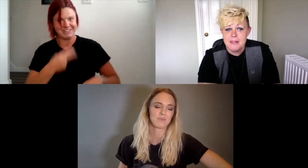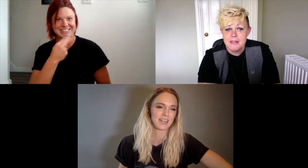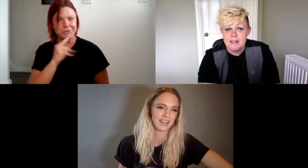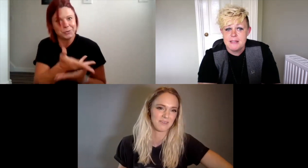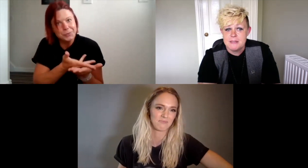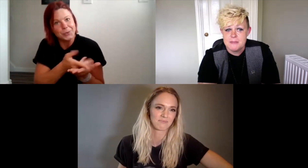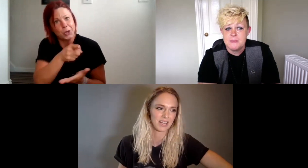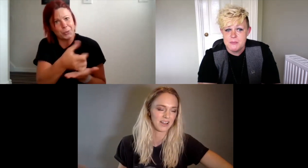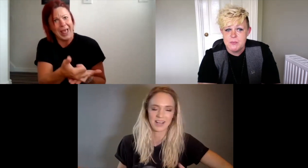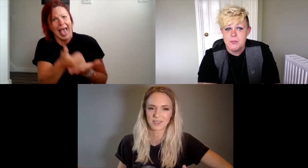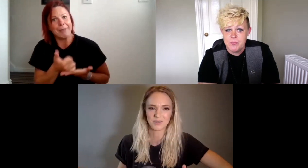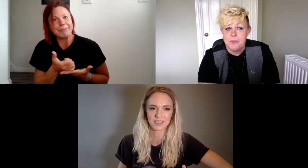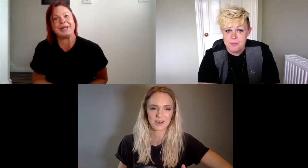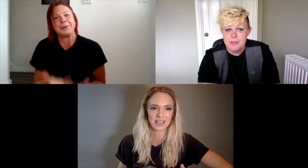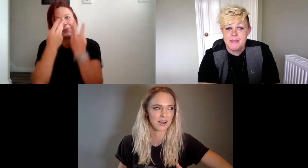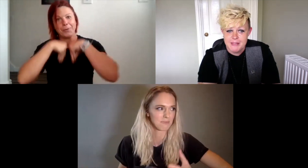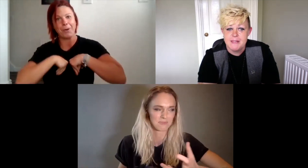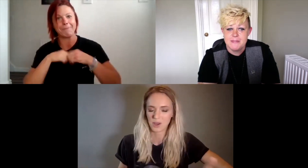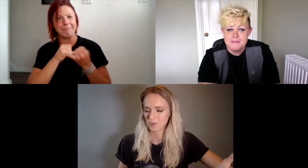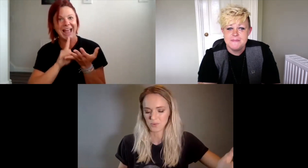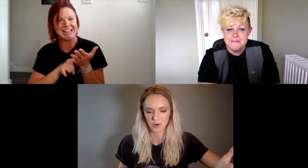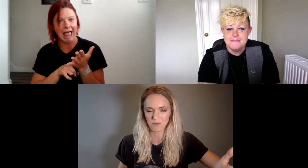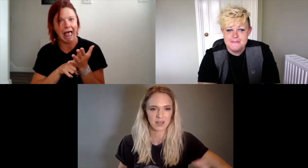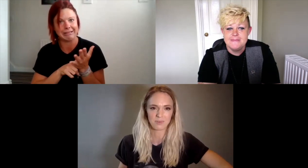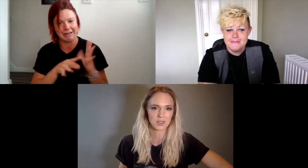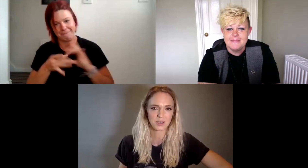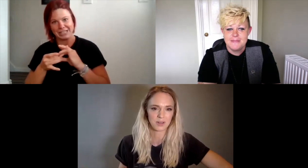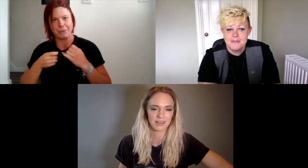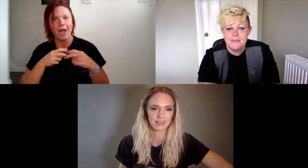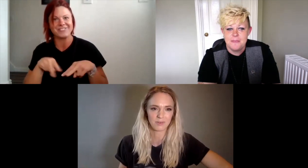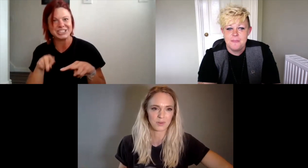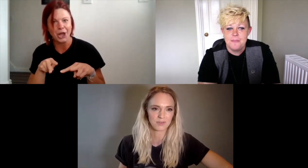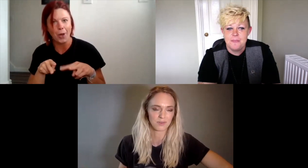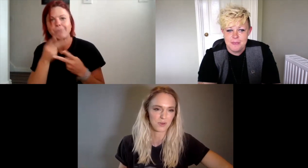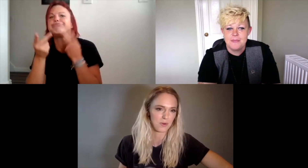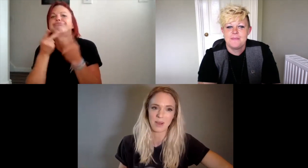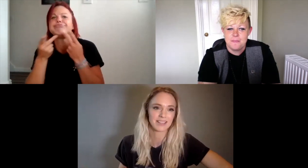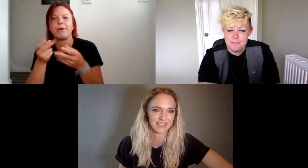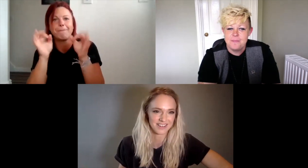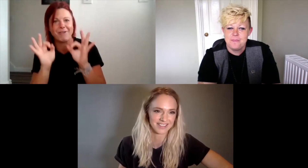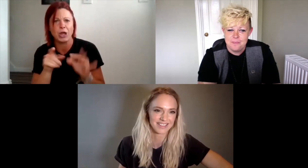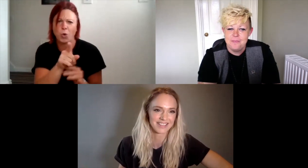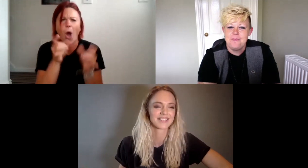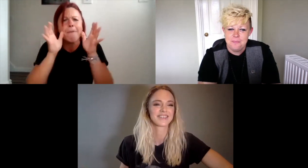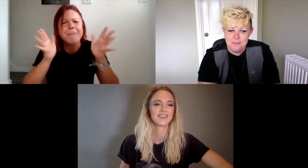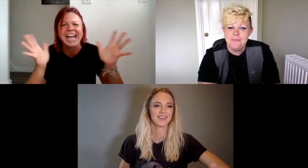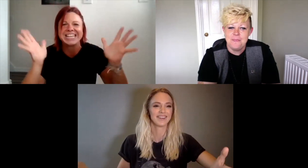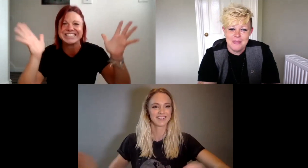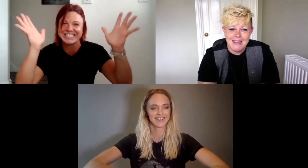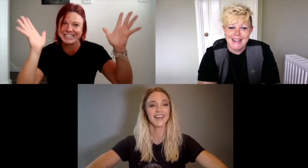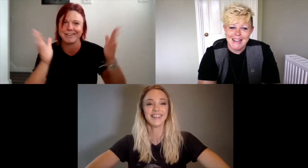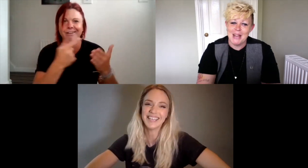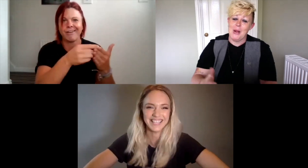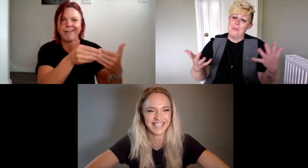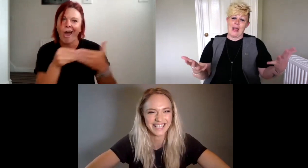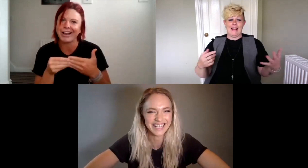helped me learn how to do the signing. I would not have been able to do it if it wasn't for your amazing guidance. So